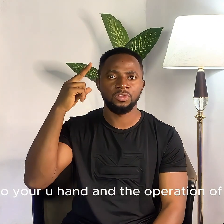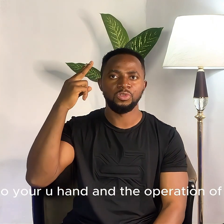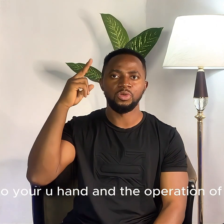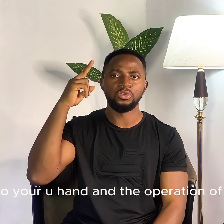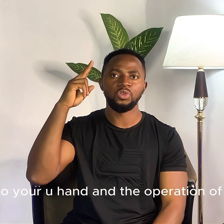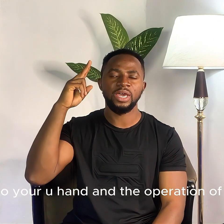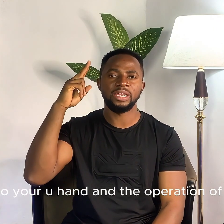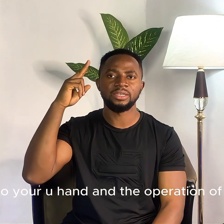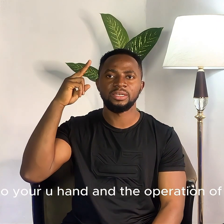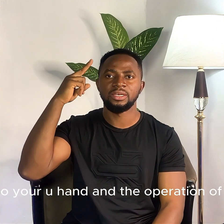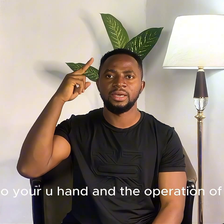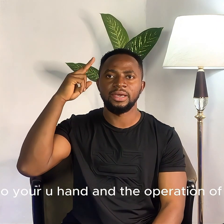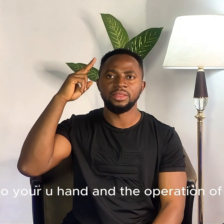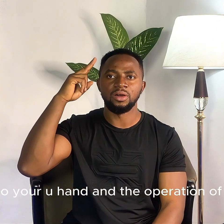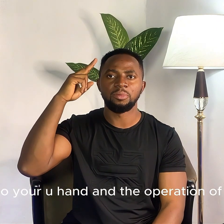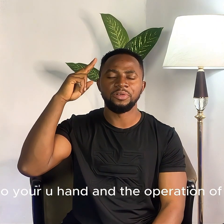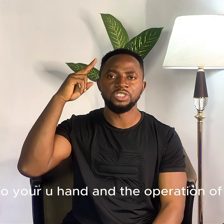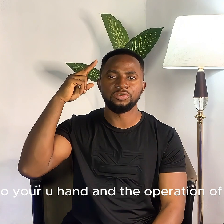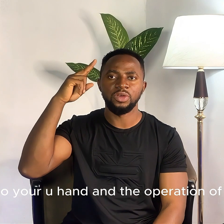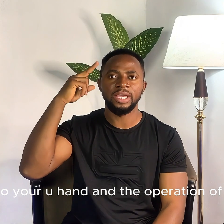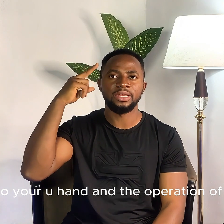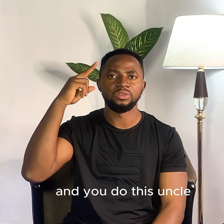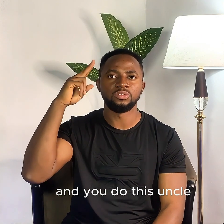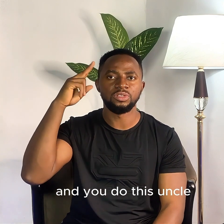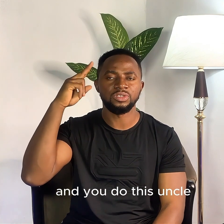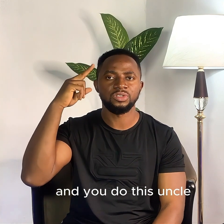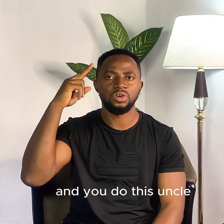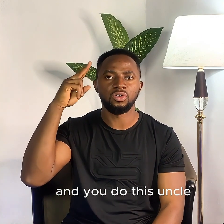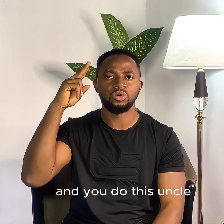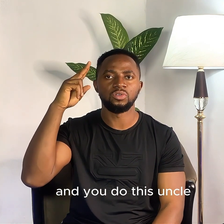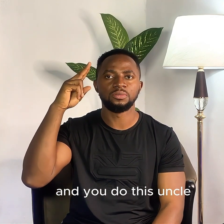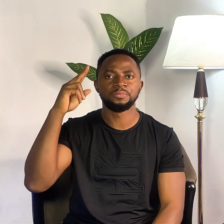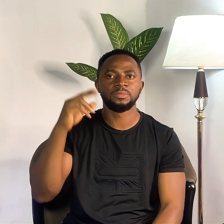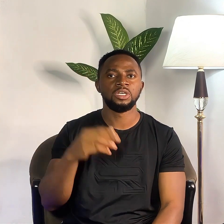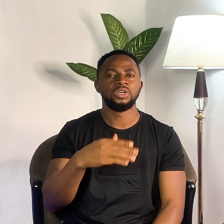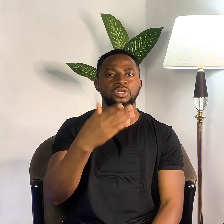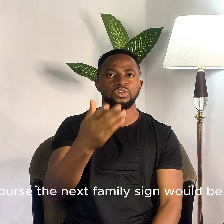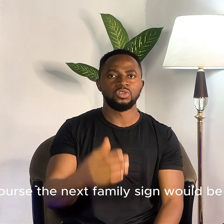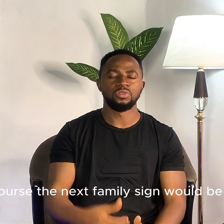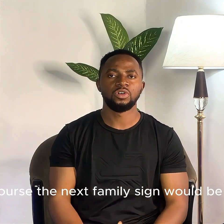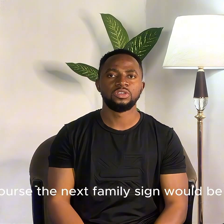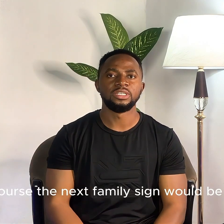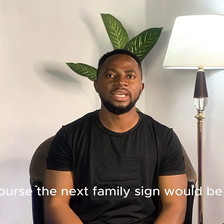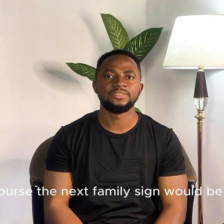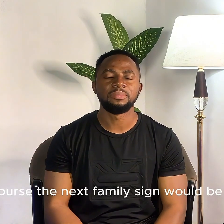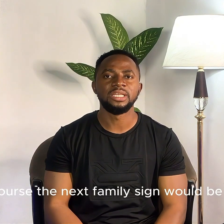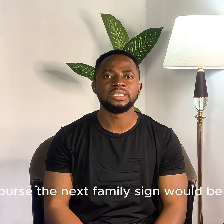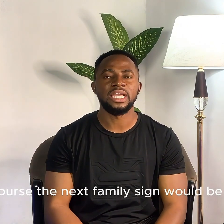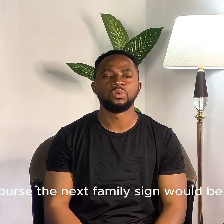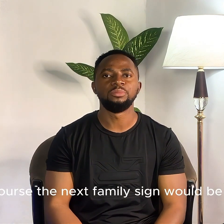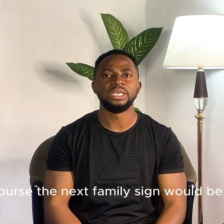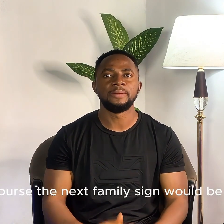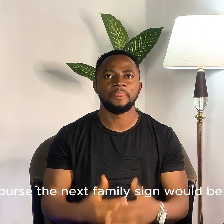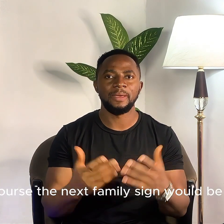So your U hand at the upper region of your head, and you do this. So of course, the next family sign would be